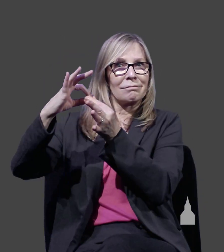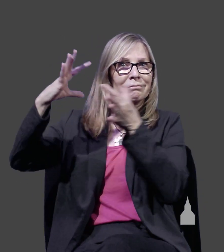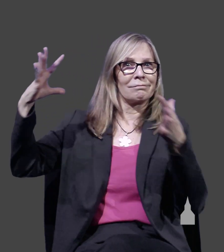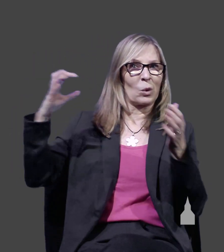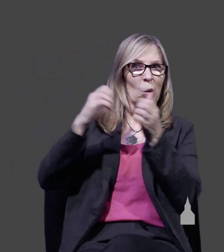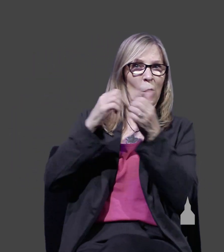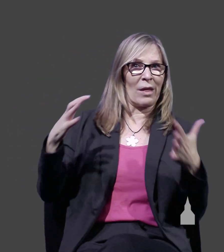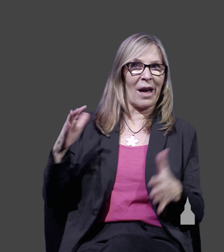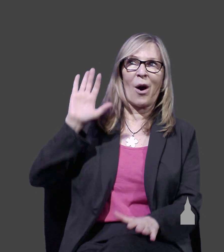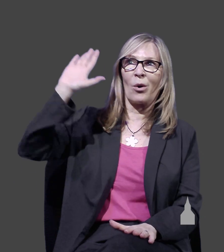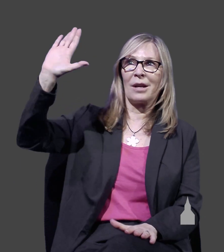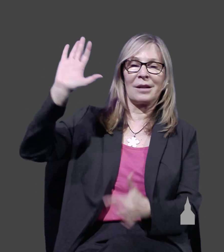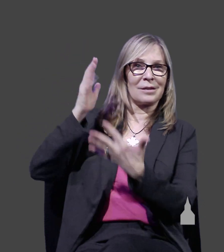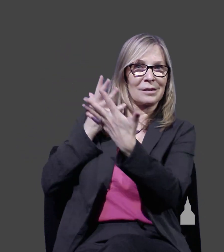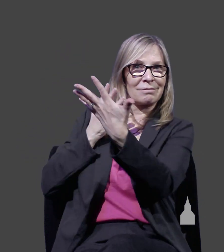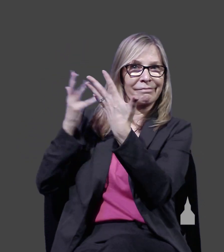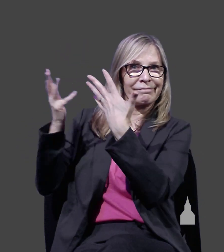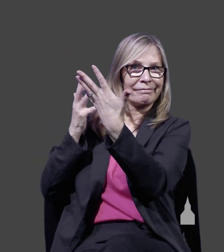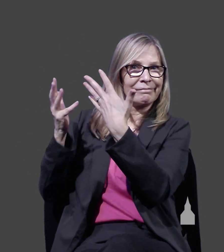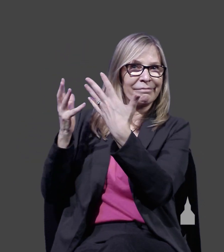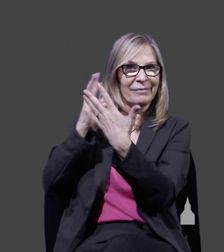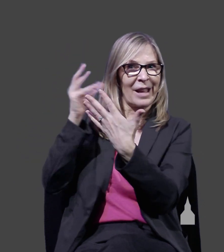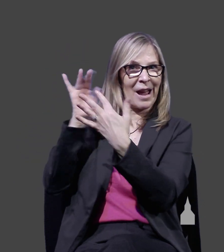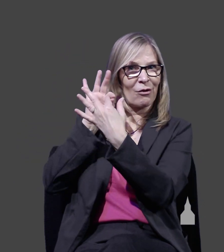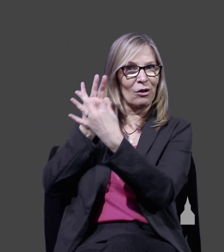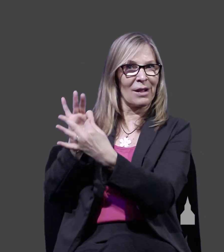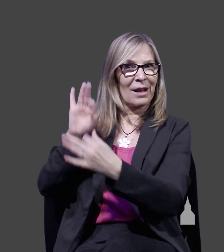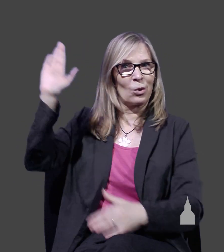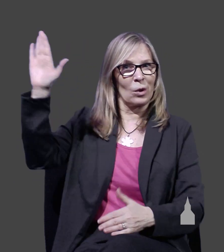our relationship to His Word.